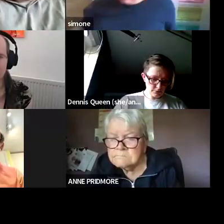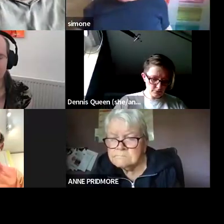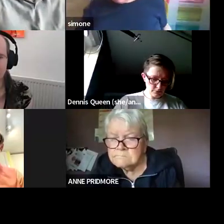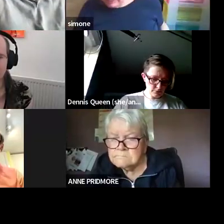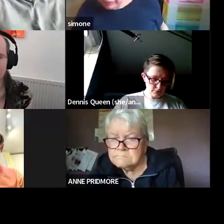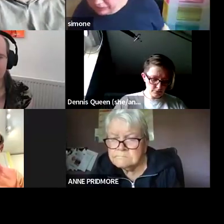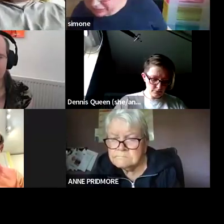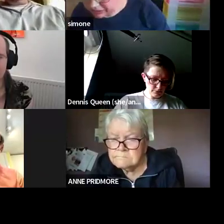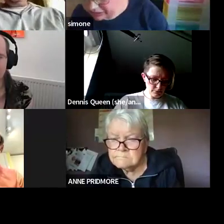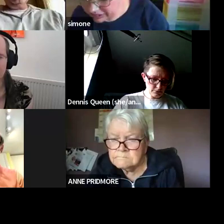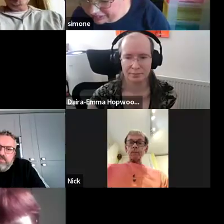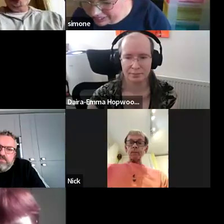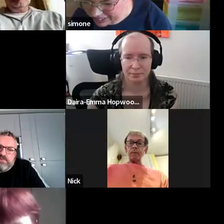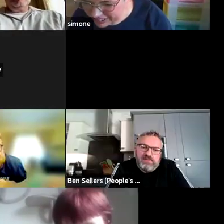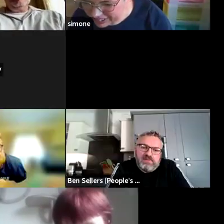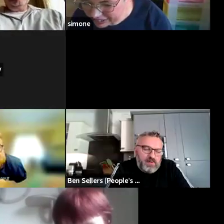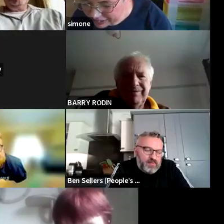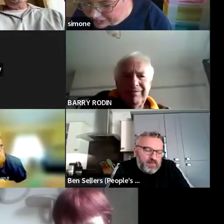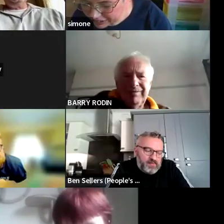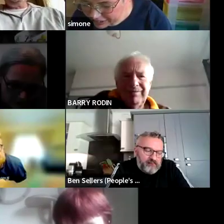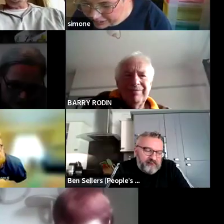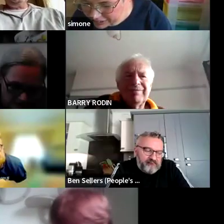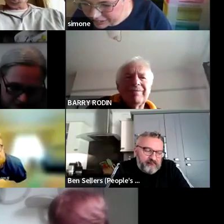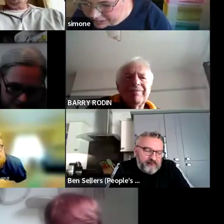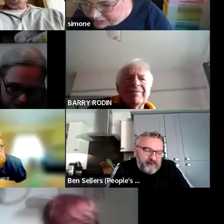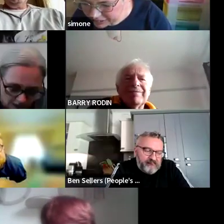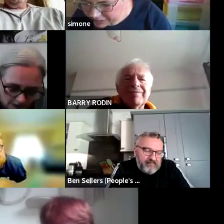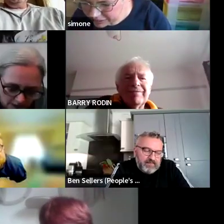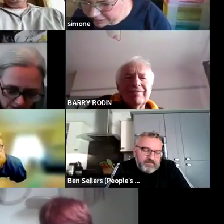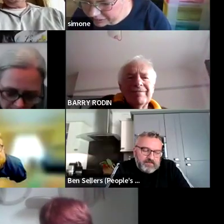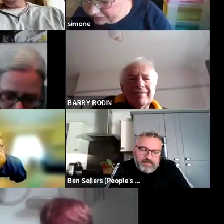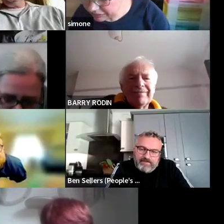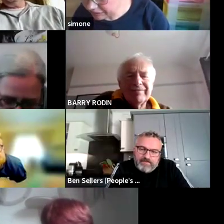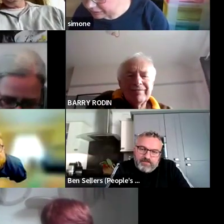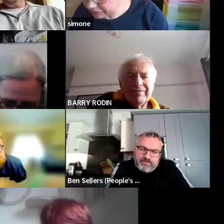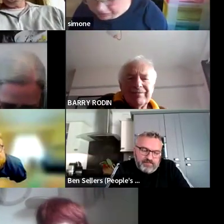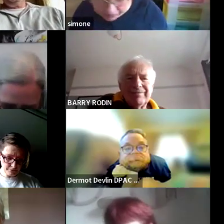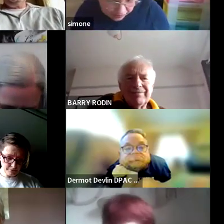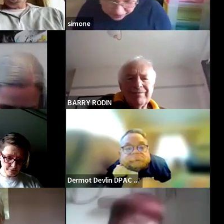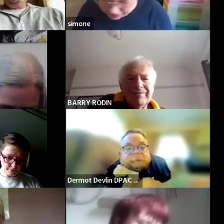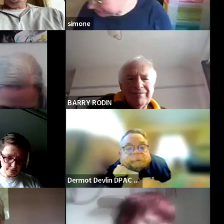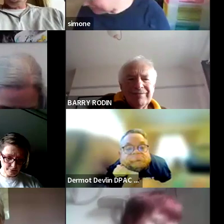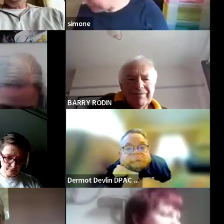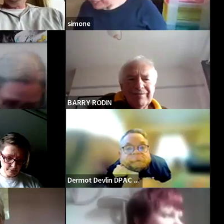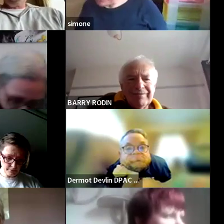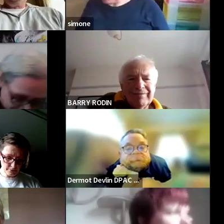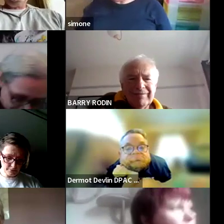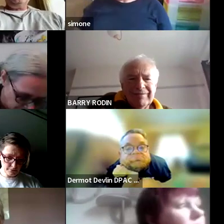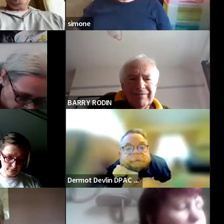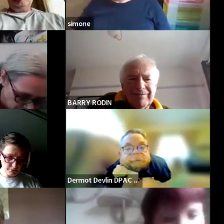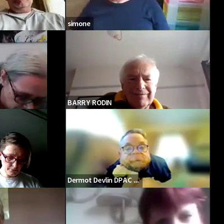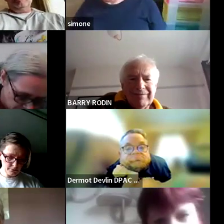BSL interpretation for the second part of our meeting. So for those of you who do not wish